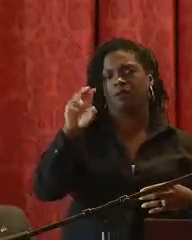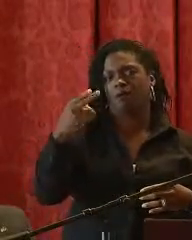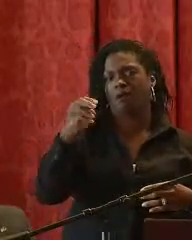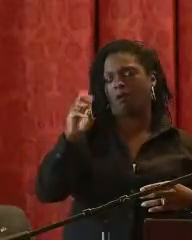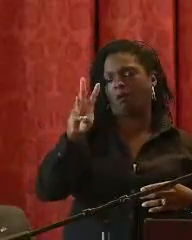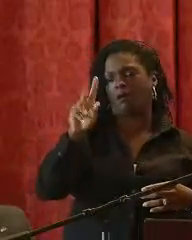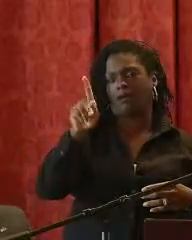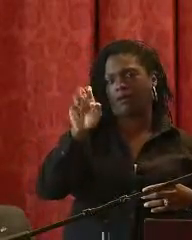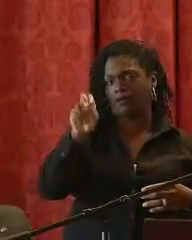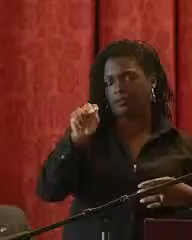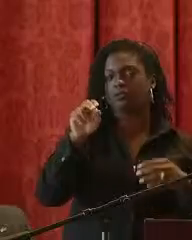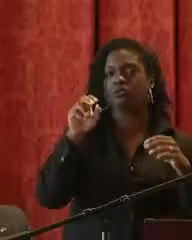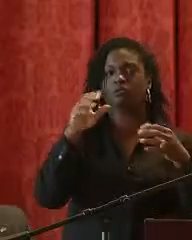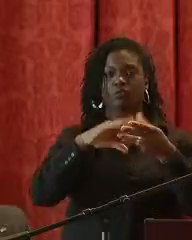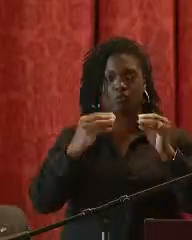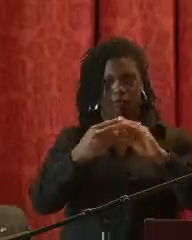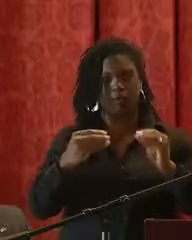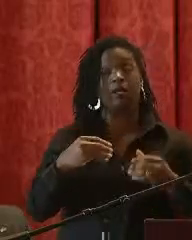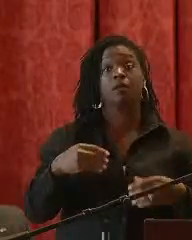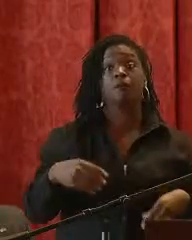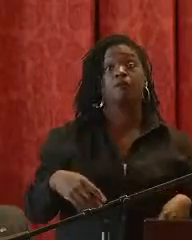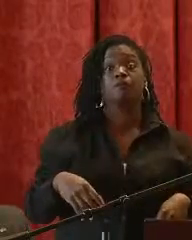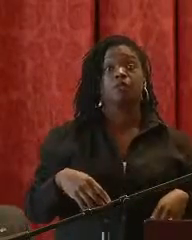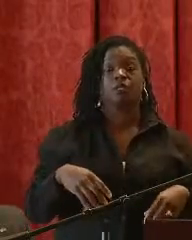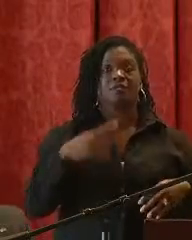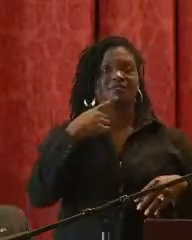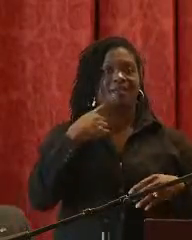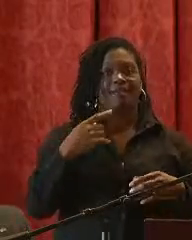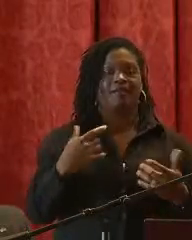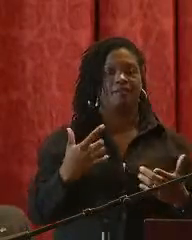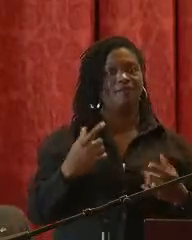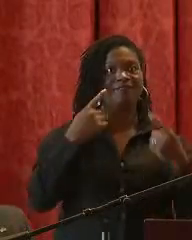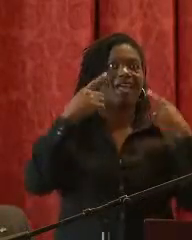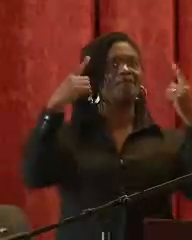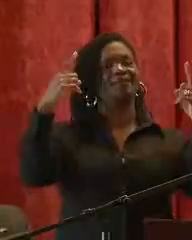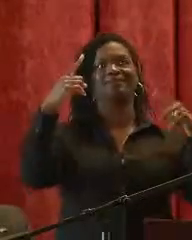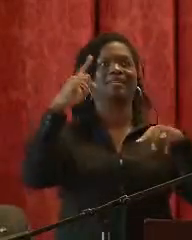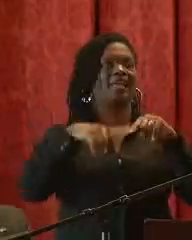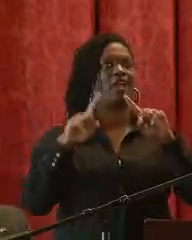that, he's a celebrity and he can't go anywhere